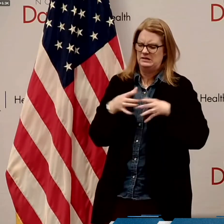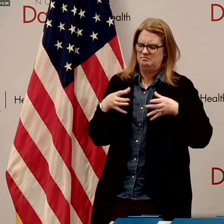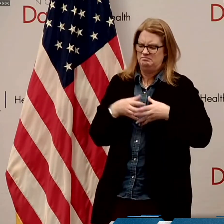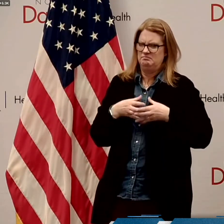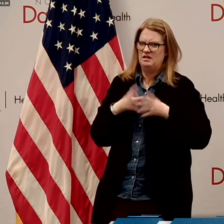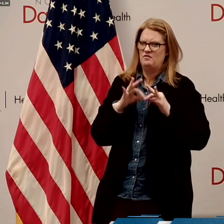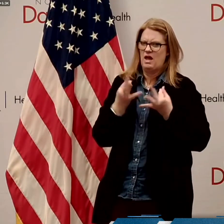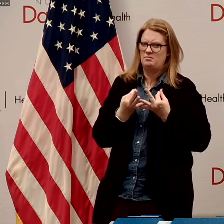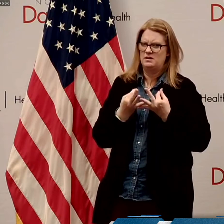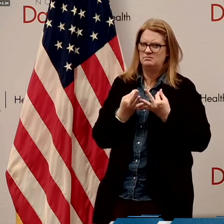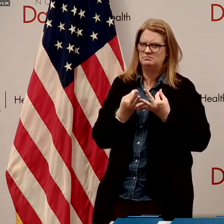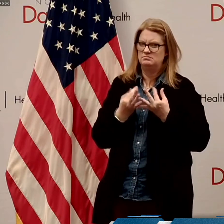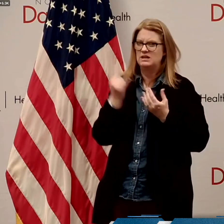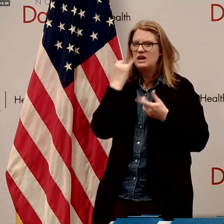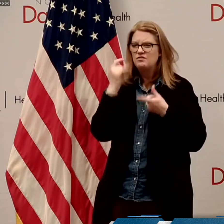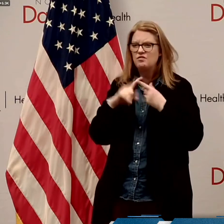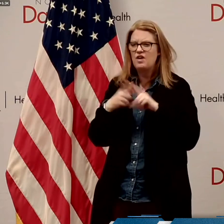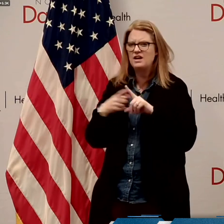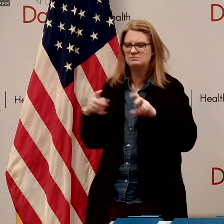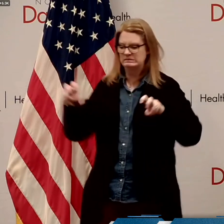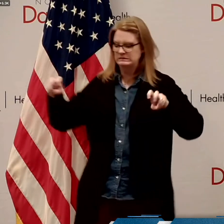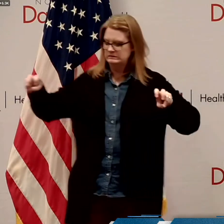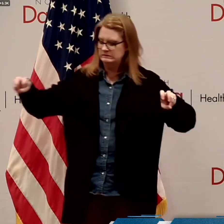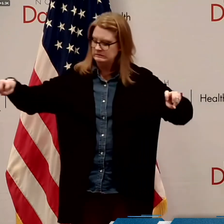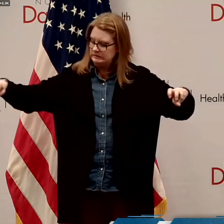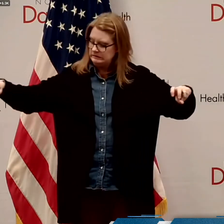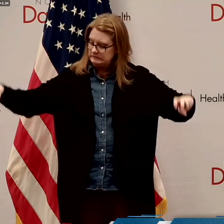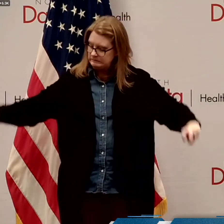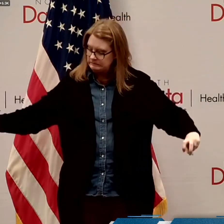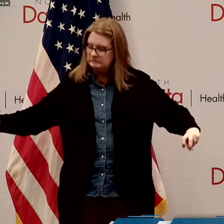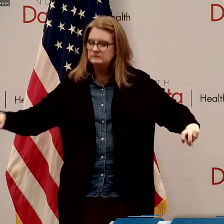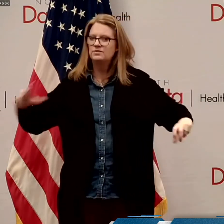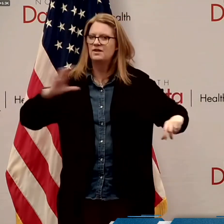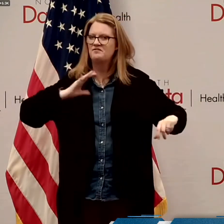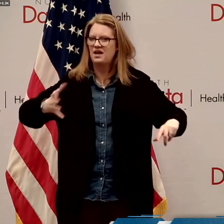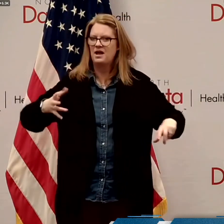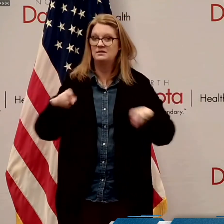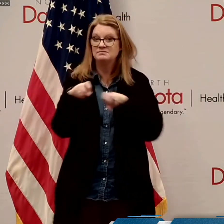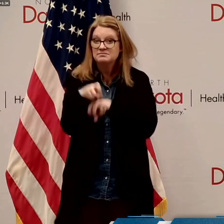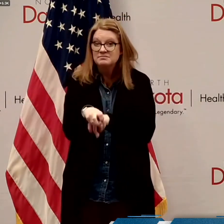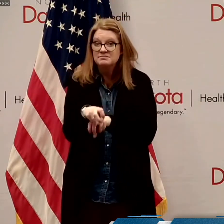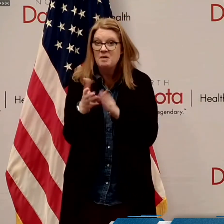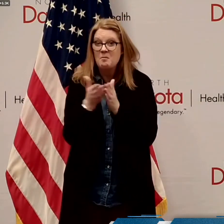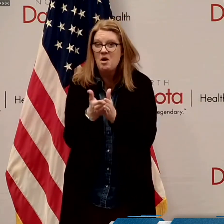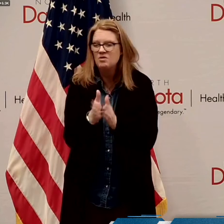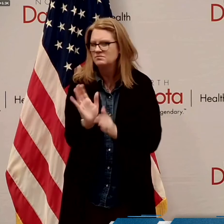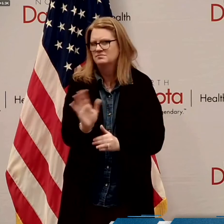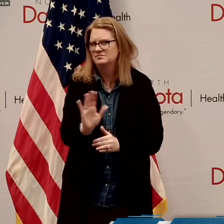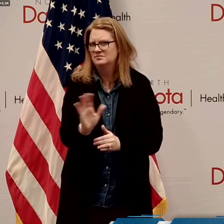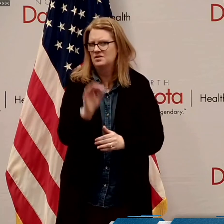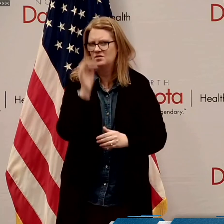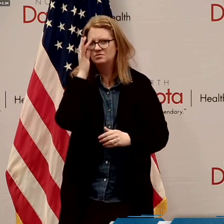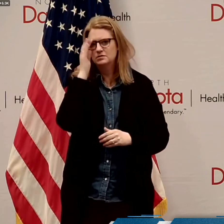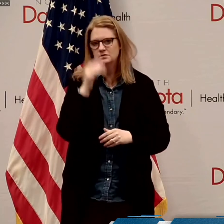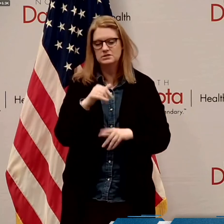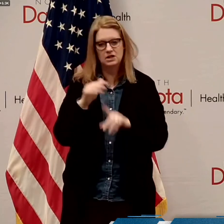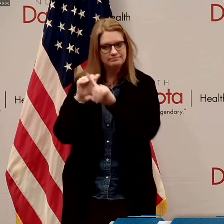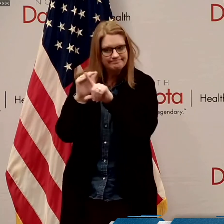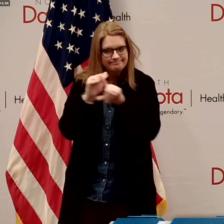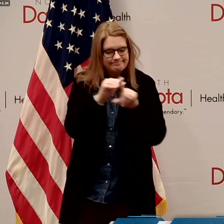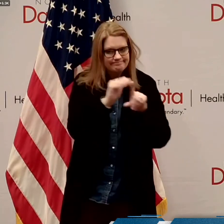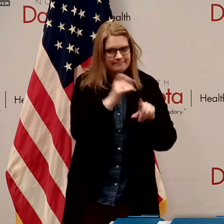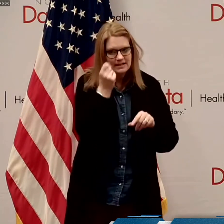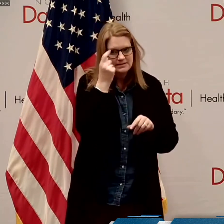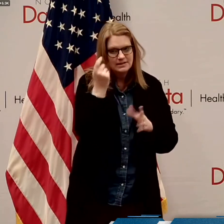this, you're protecting yourself and your family. We are reminded that anglers to practice this distancing when purchasing their